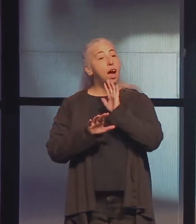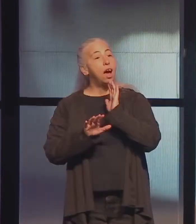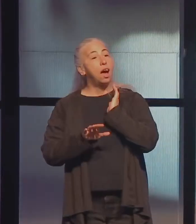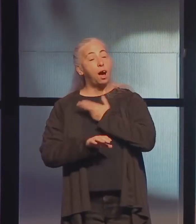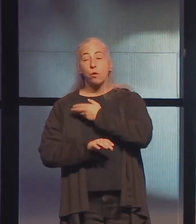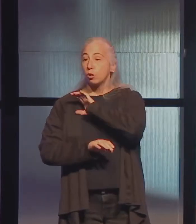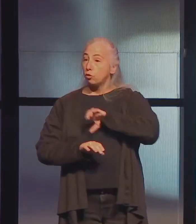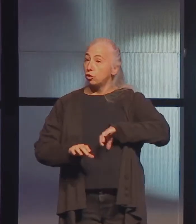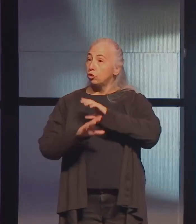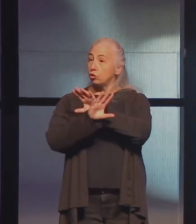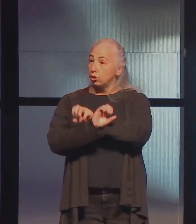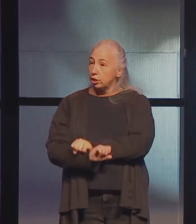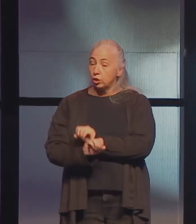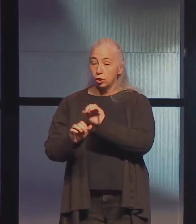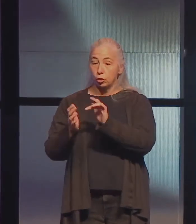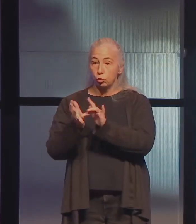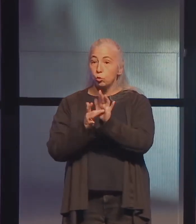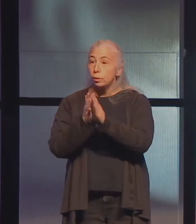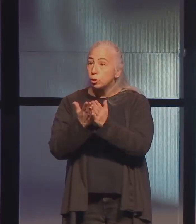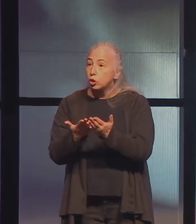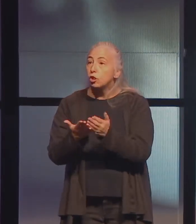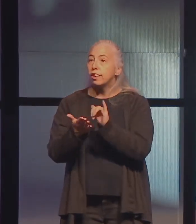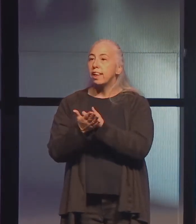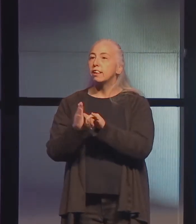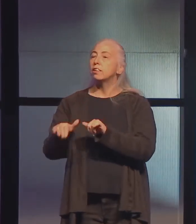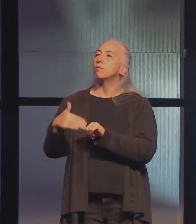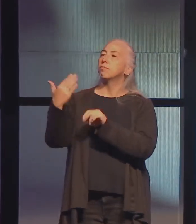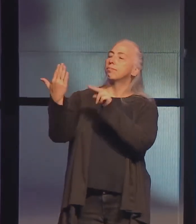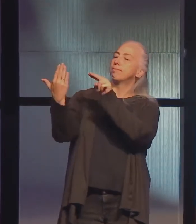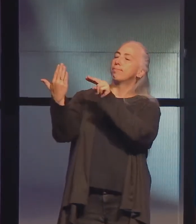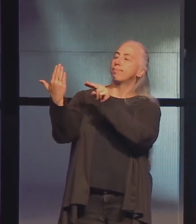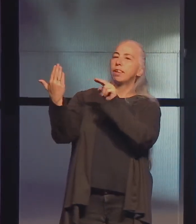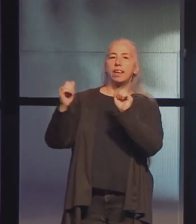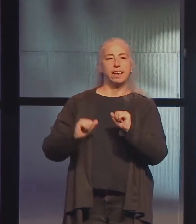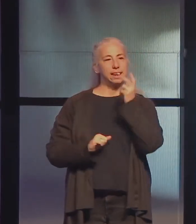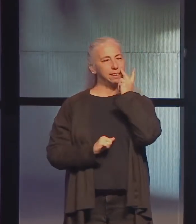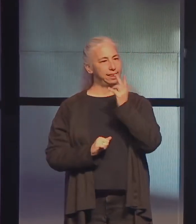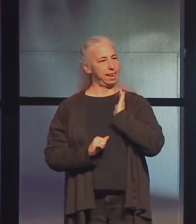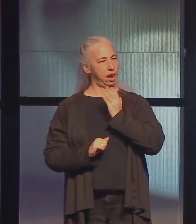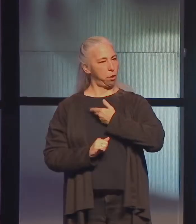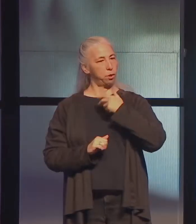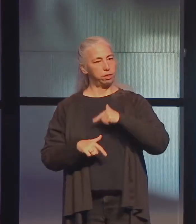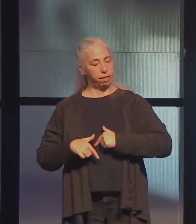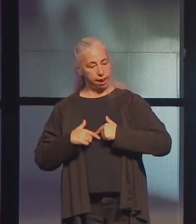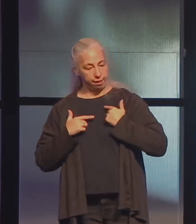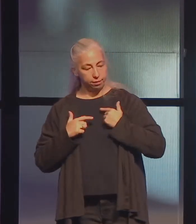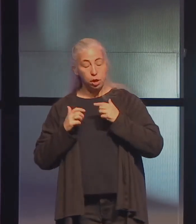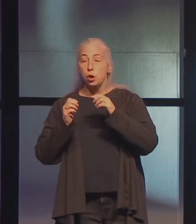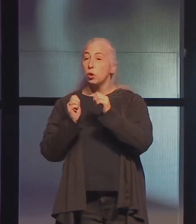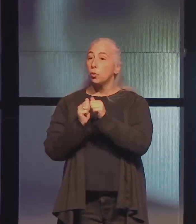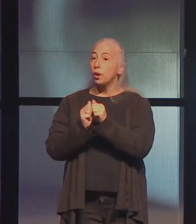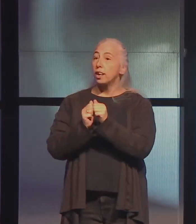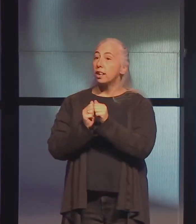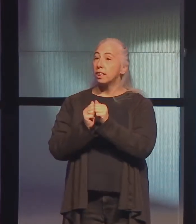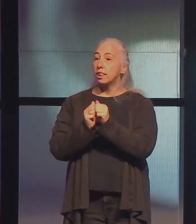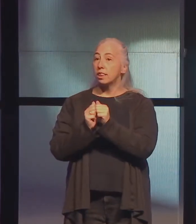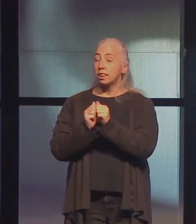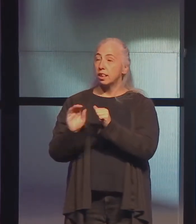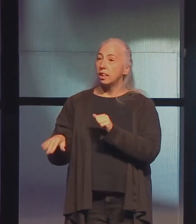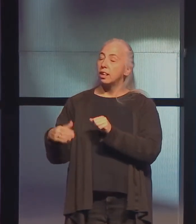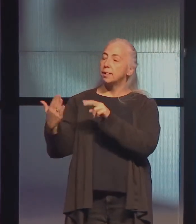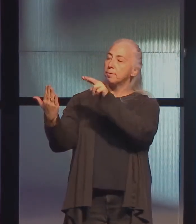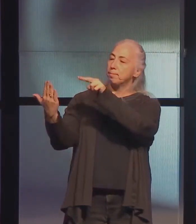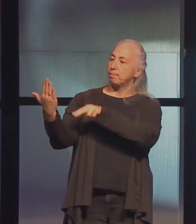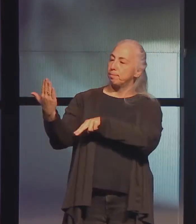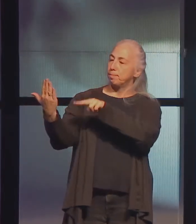we talk about Scripture here is it's a mirror that we can hold up to our lives. And this Scripture, when we hold it up to ourselves, we can see patterns